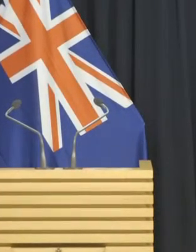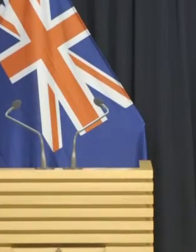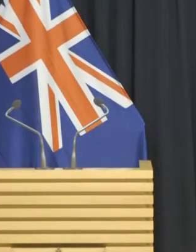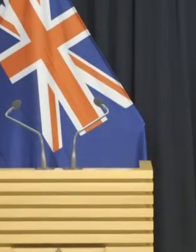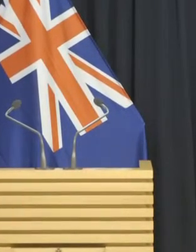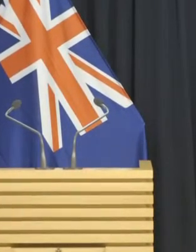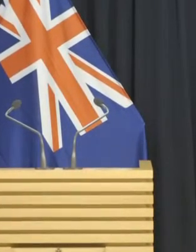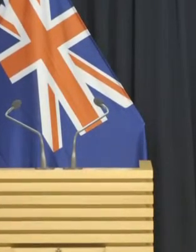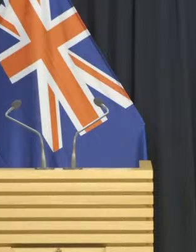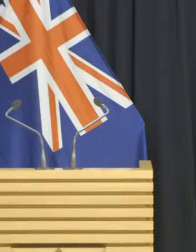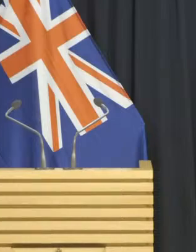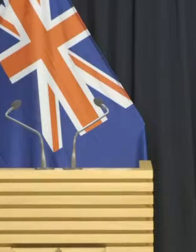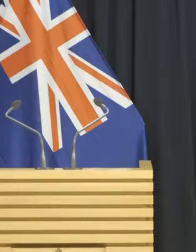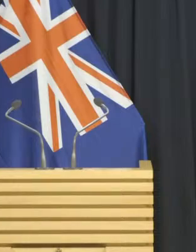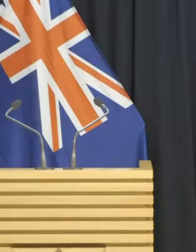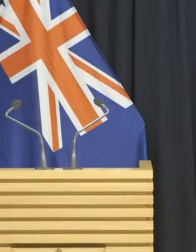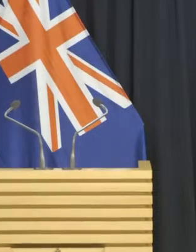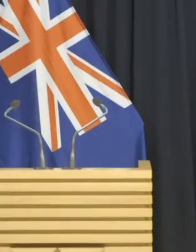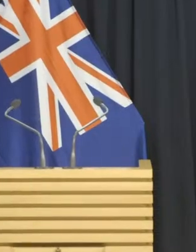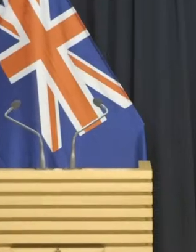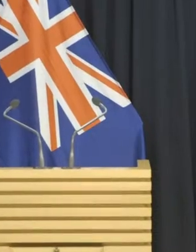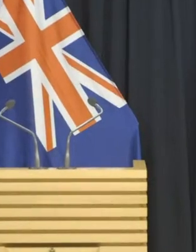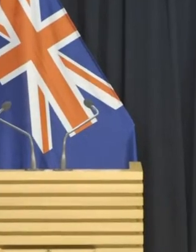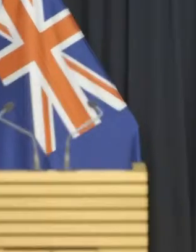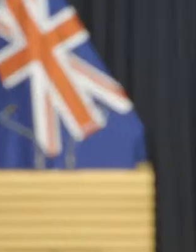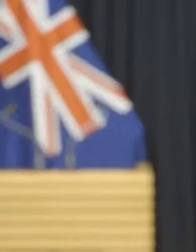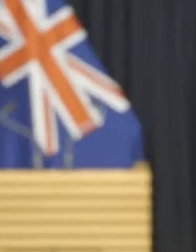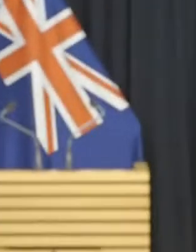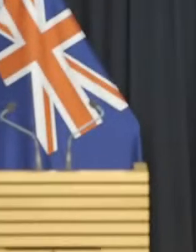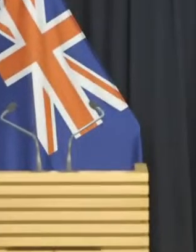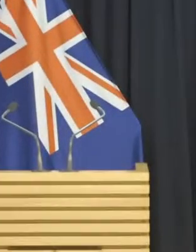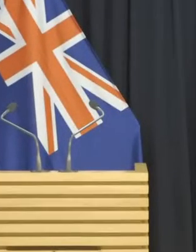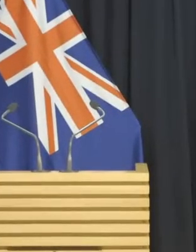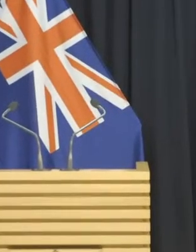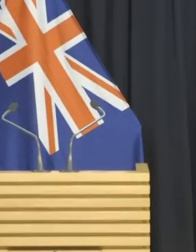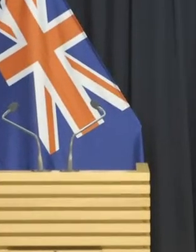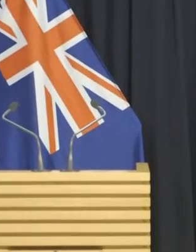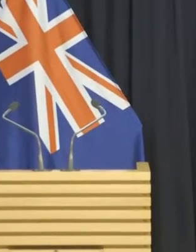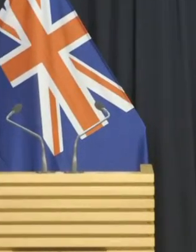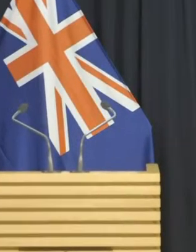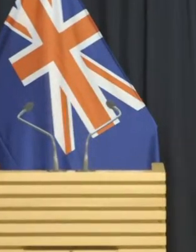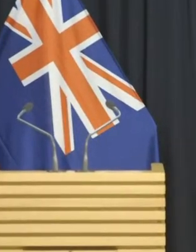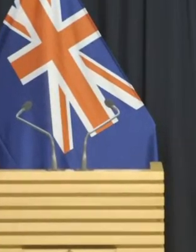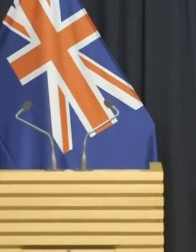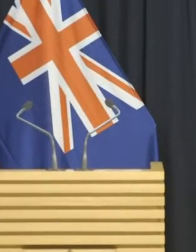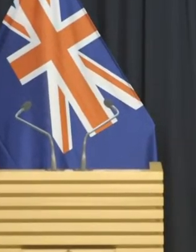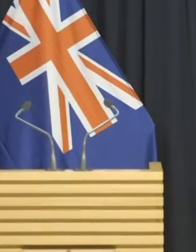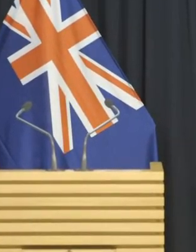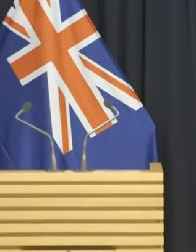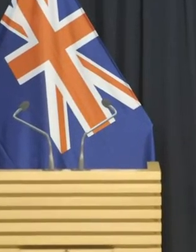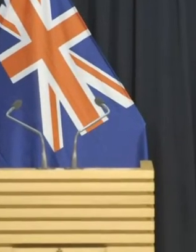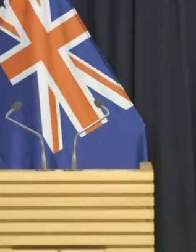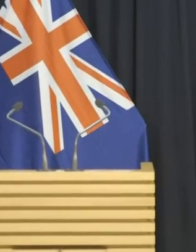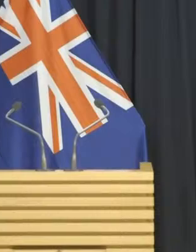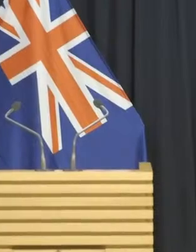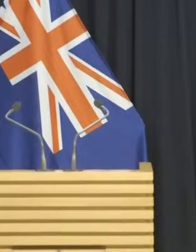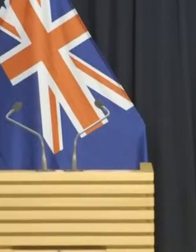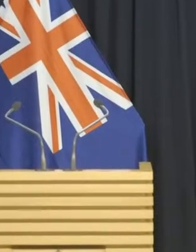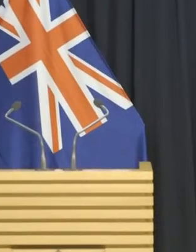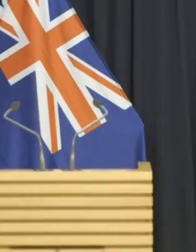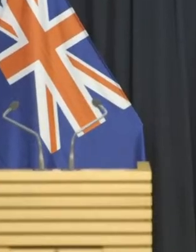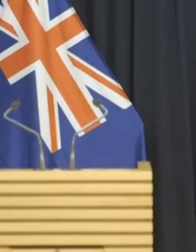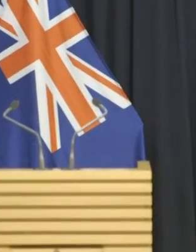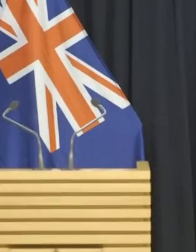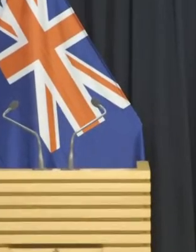but to a gallbladder problem. The 87-year-old Liberal justice has a cult-like following on the American left, and her health is